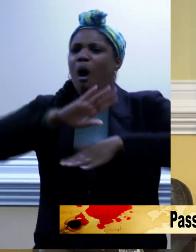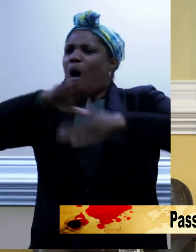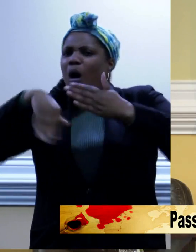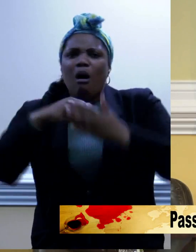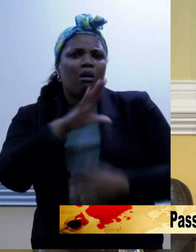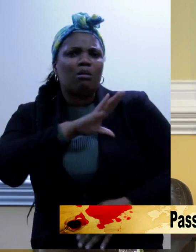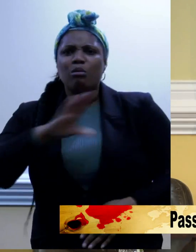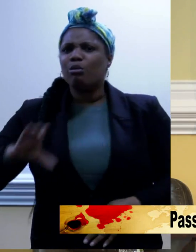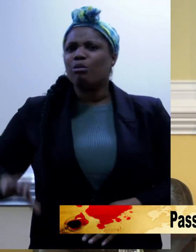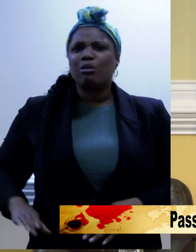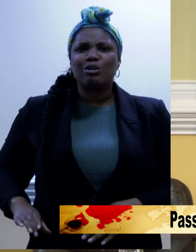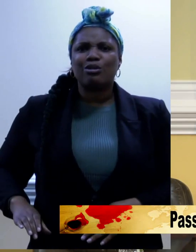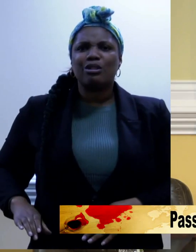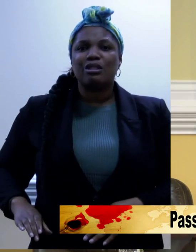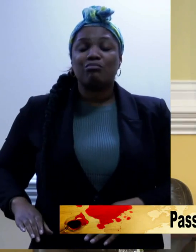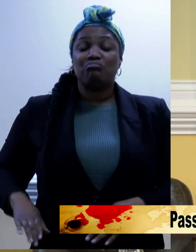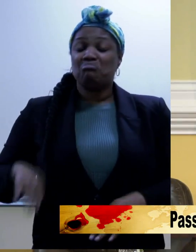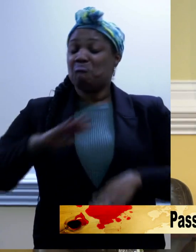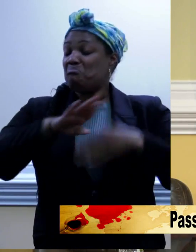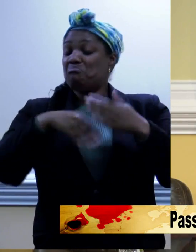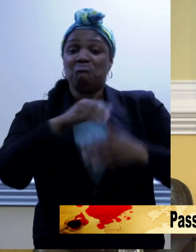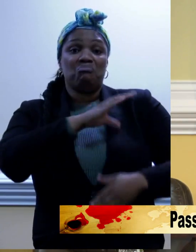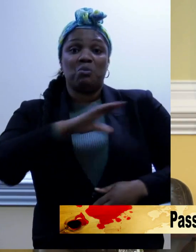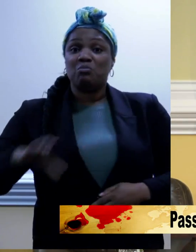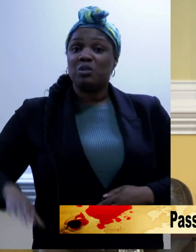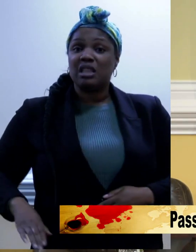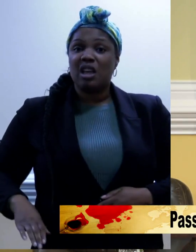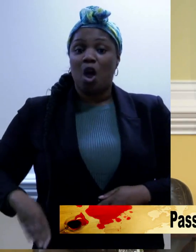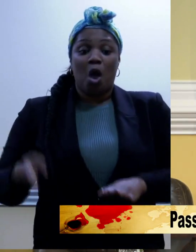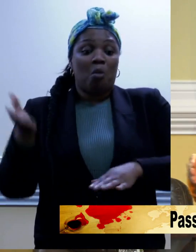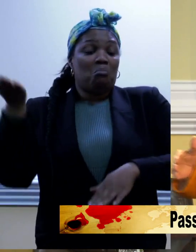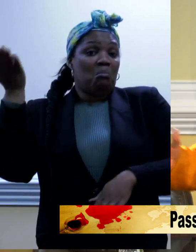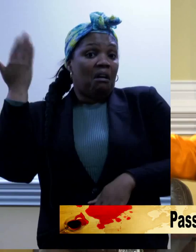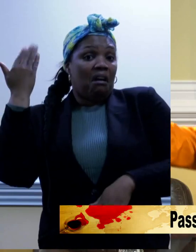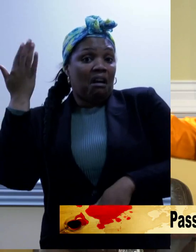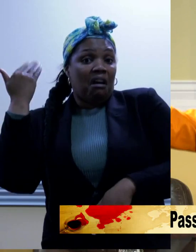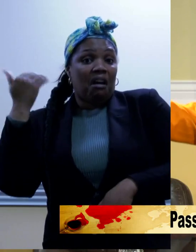brothers, all of the Christians, before